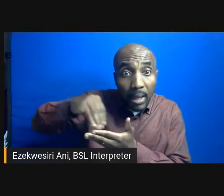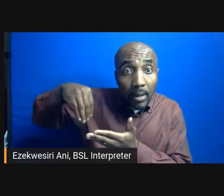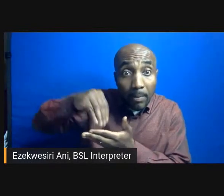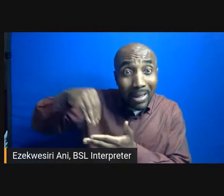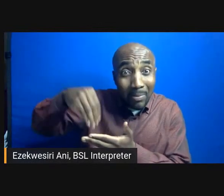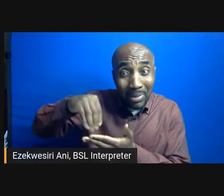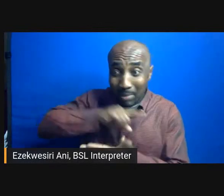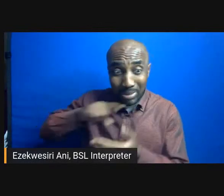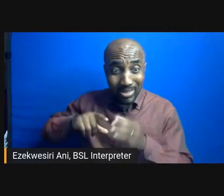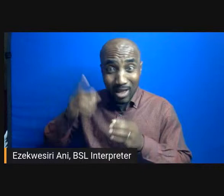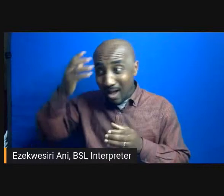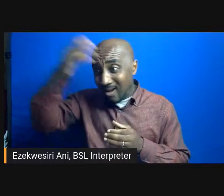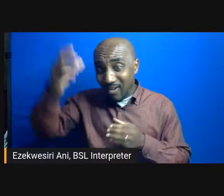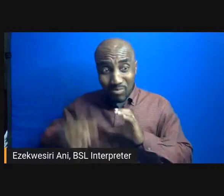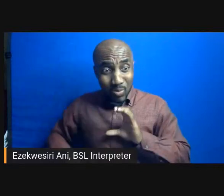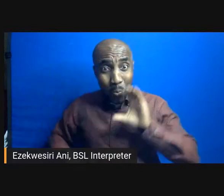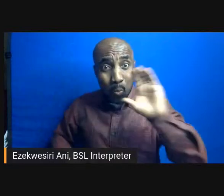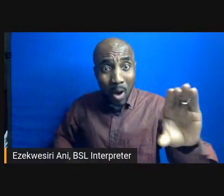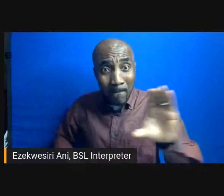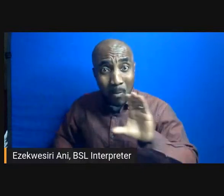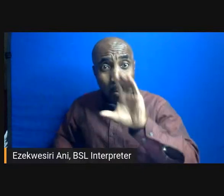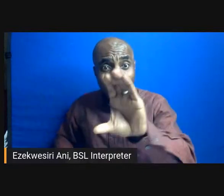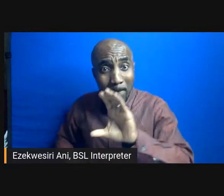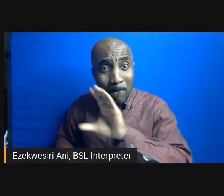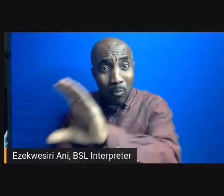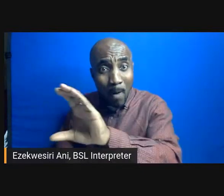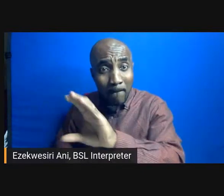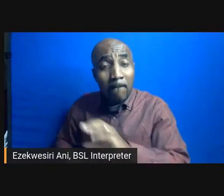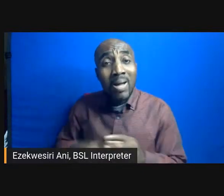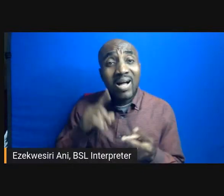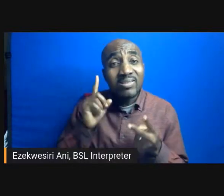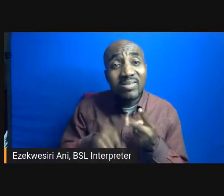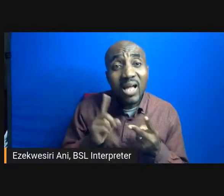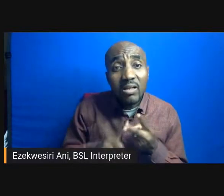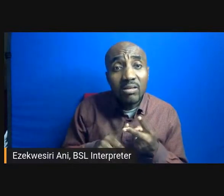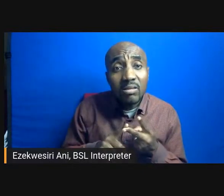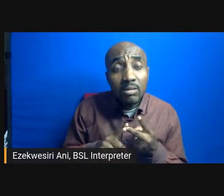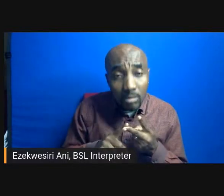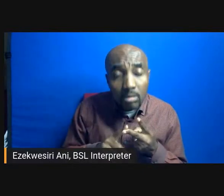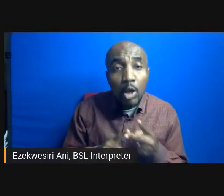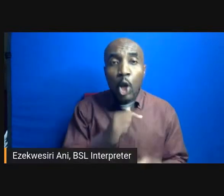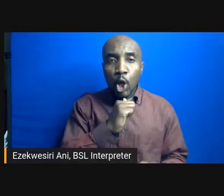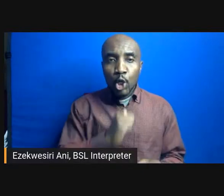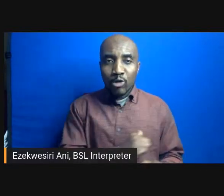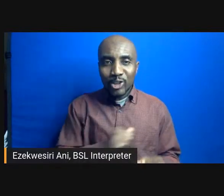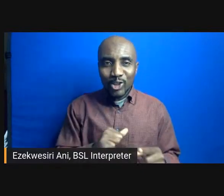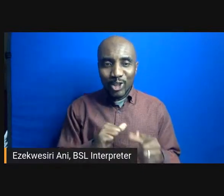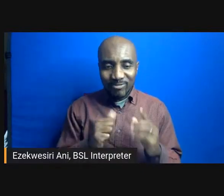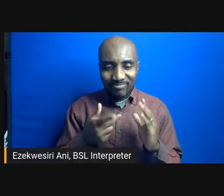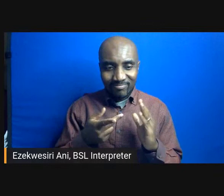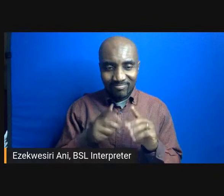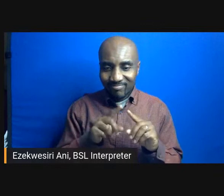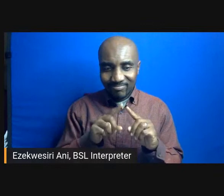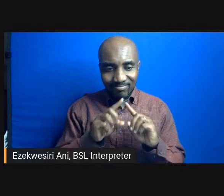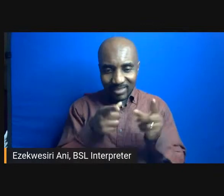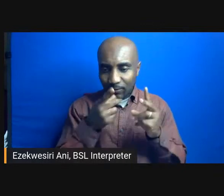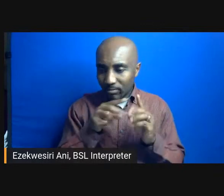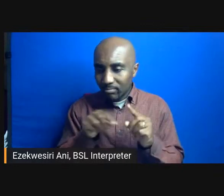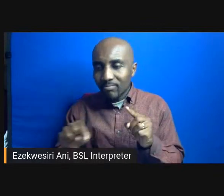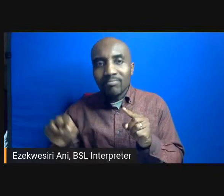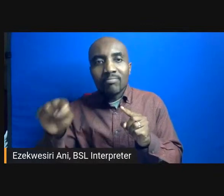years ago. And secondly, most Christian denominations supported the slave